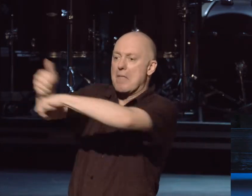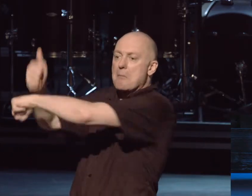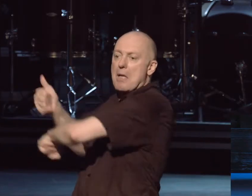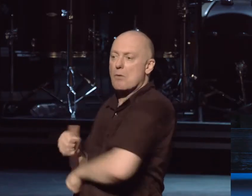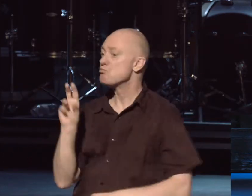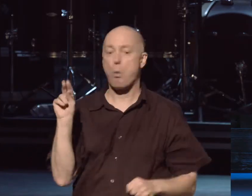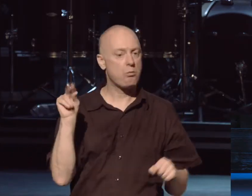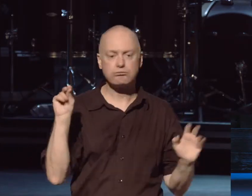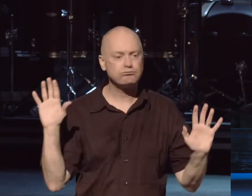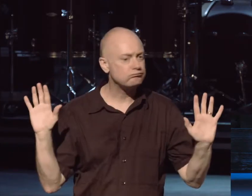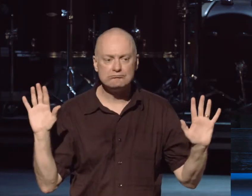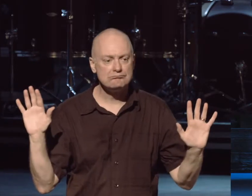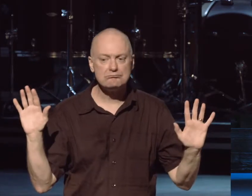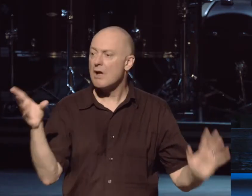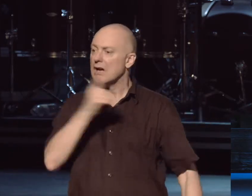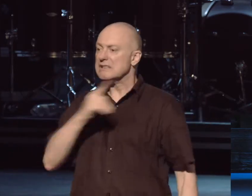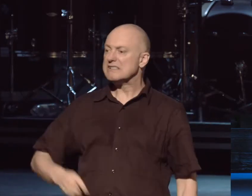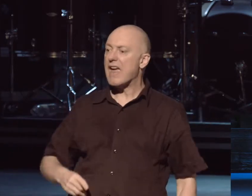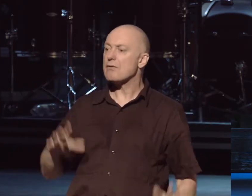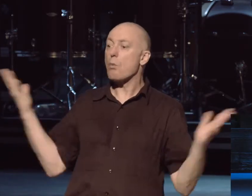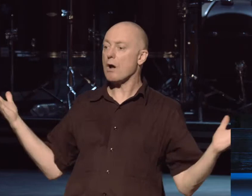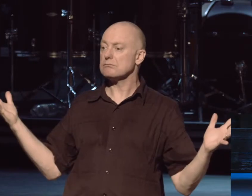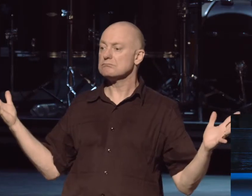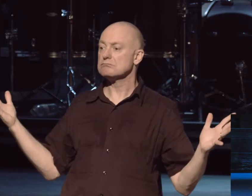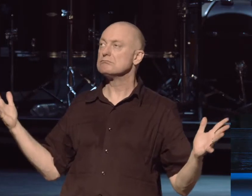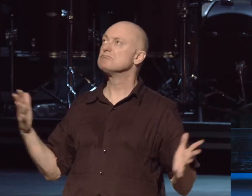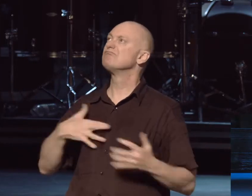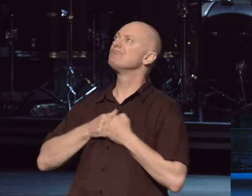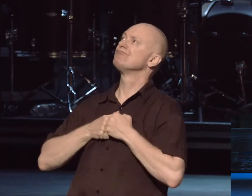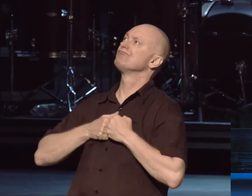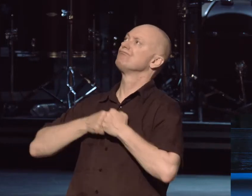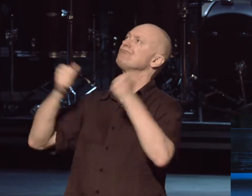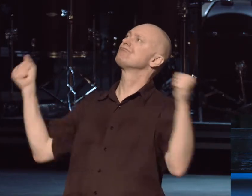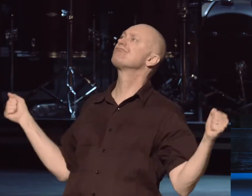shifting. David has got his sin on the table,